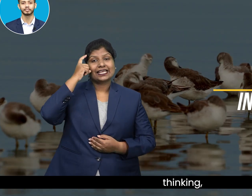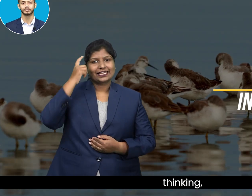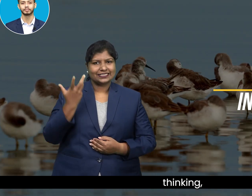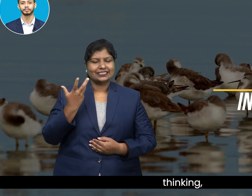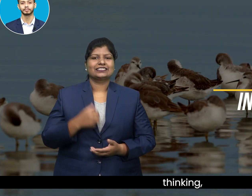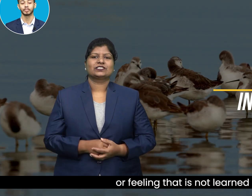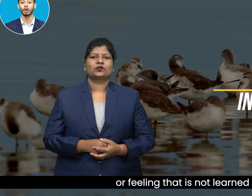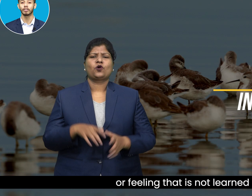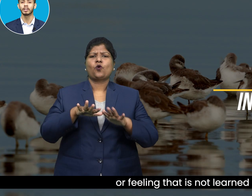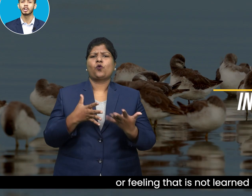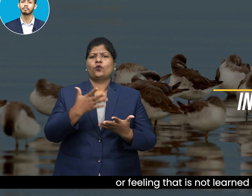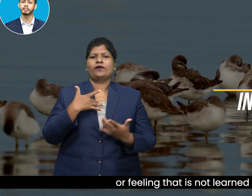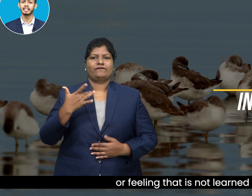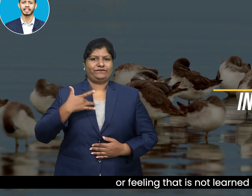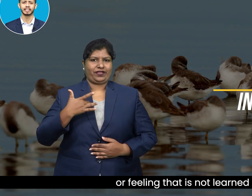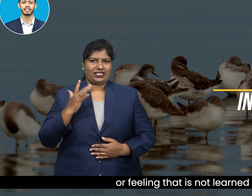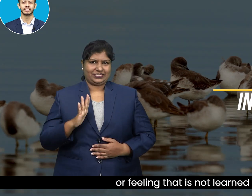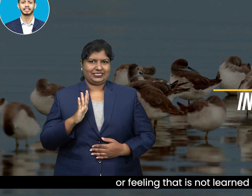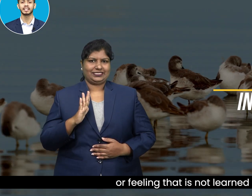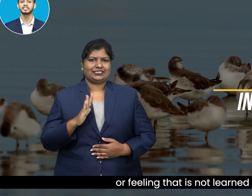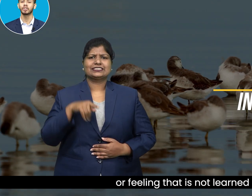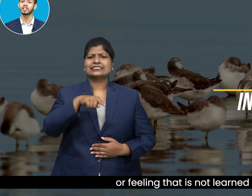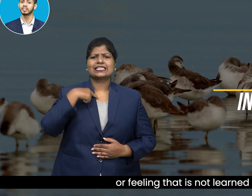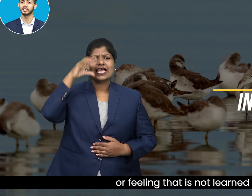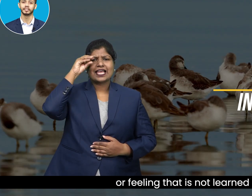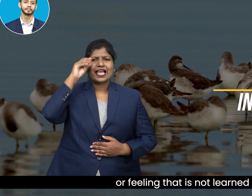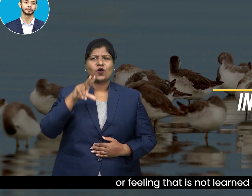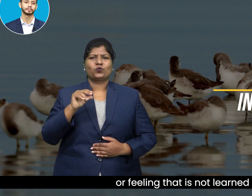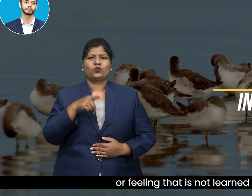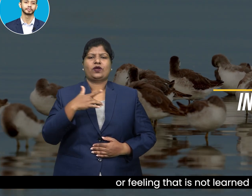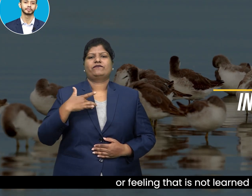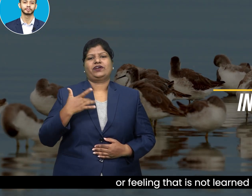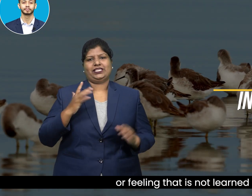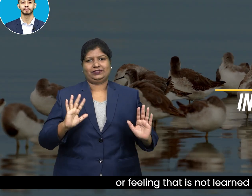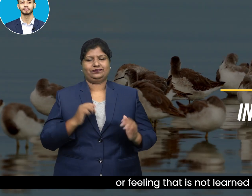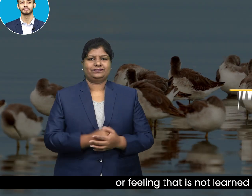thinking or feeling that is not learned.